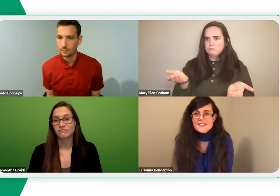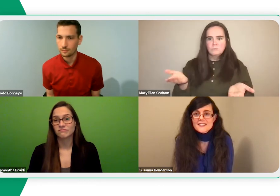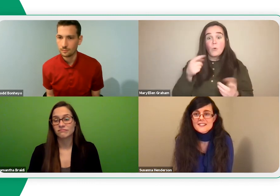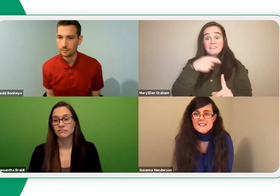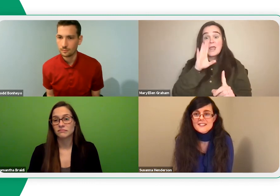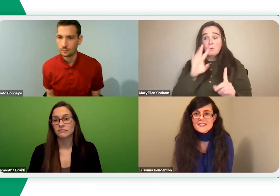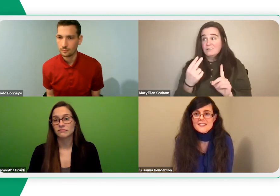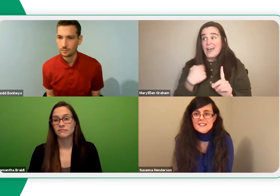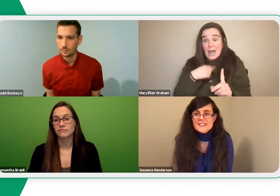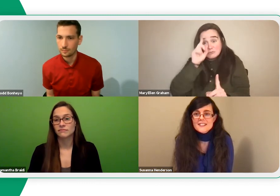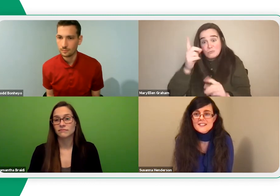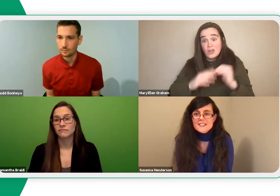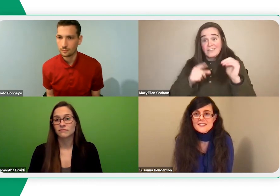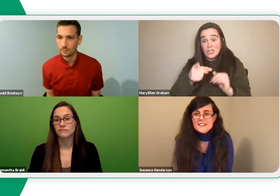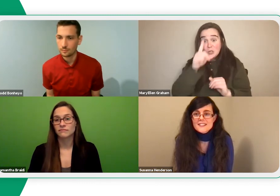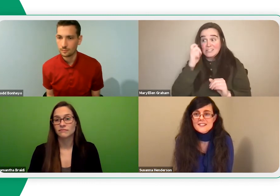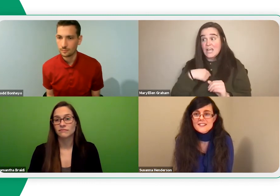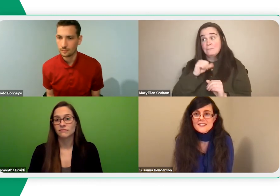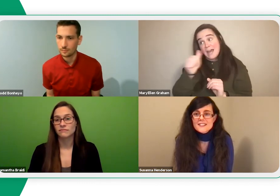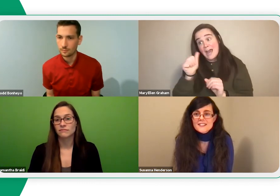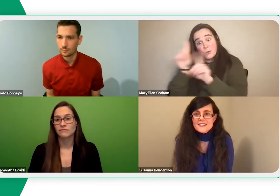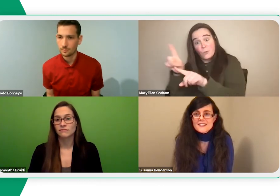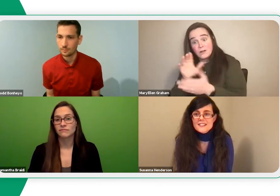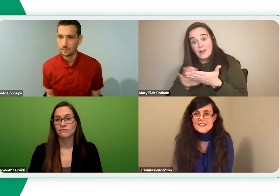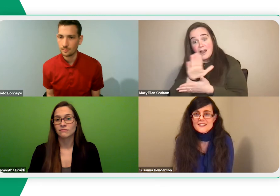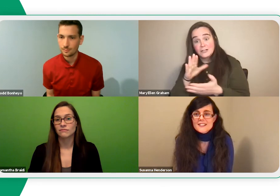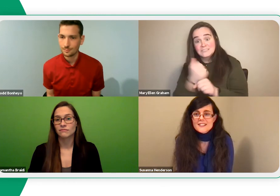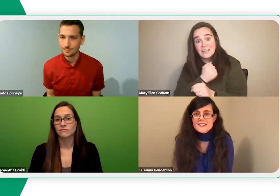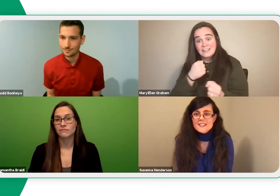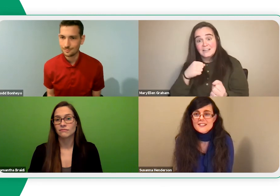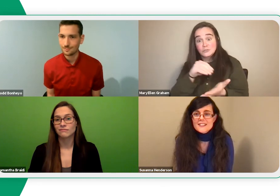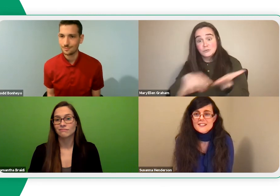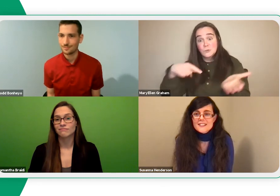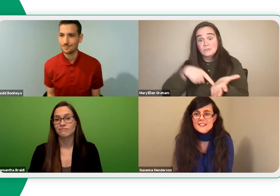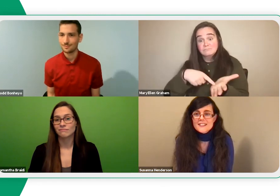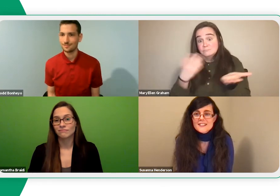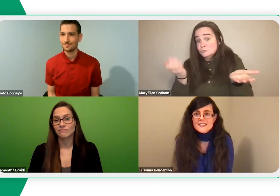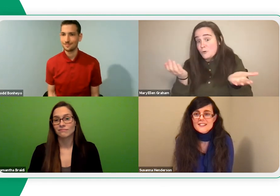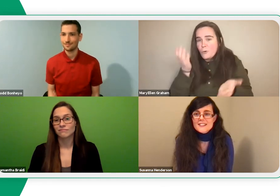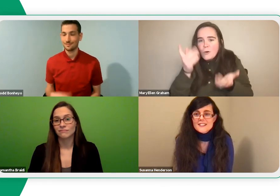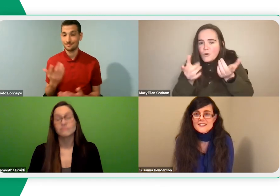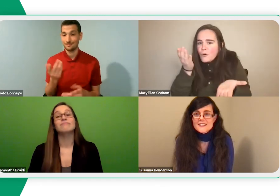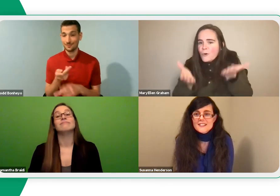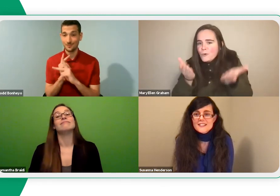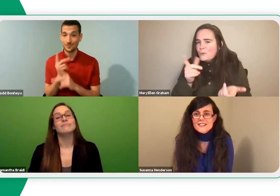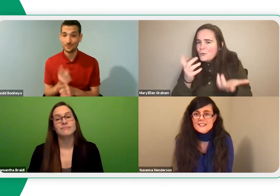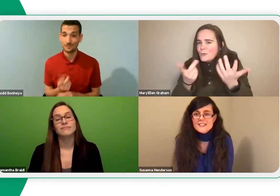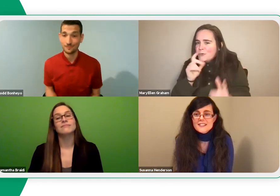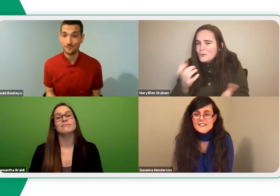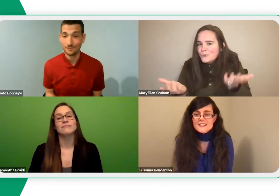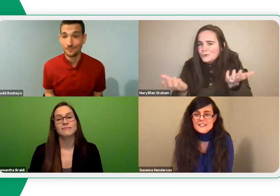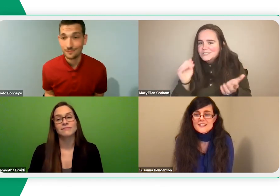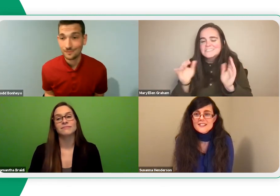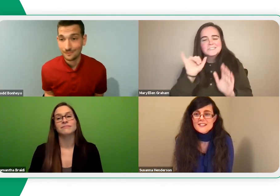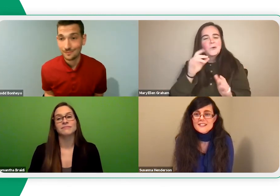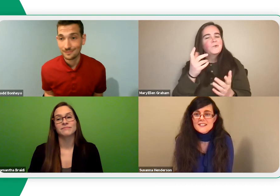rather pick a field, a trade, and get into that. And some people feel they're smarter than others because they're not getting into